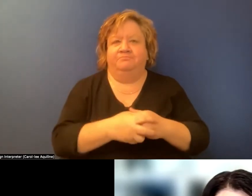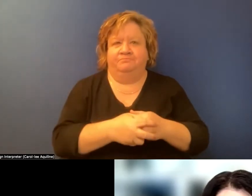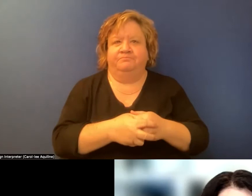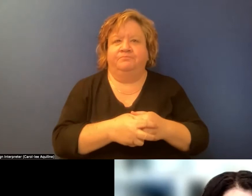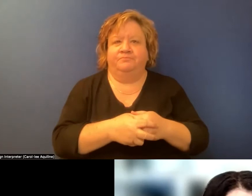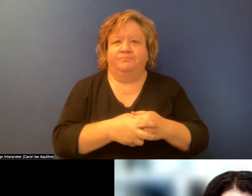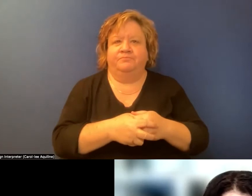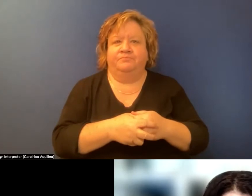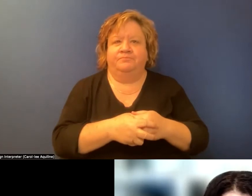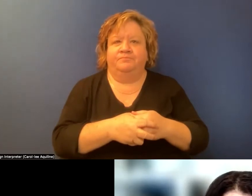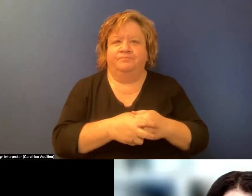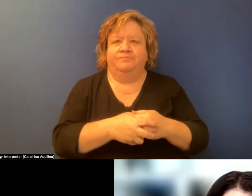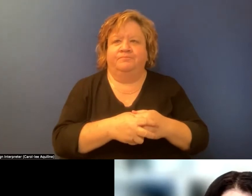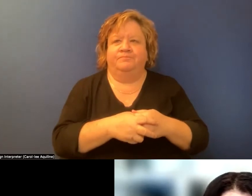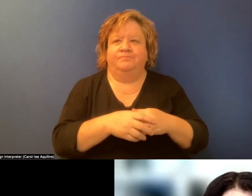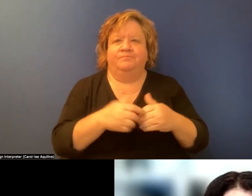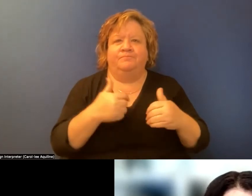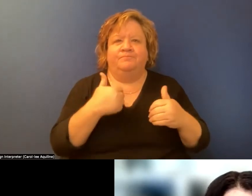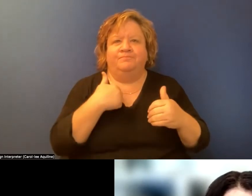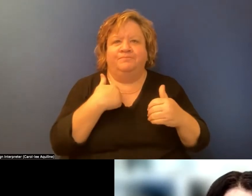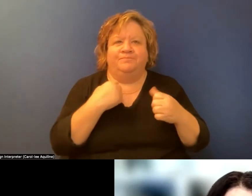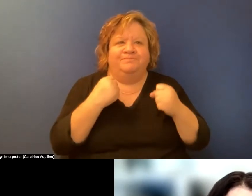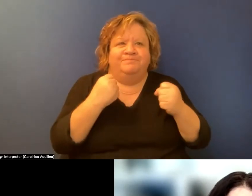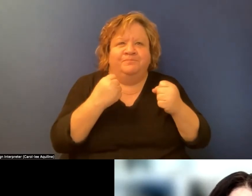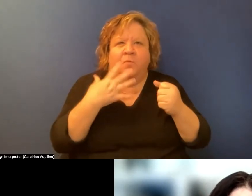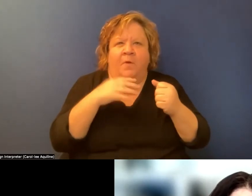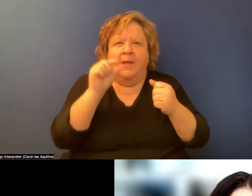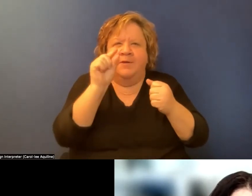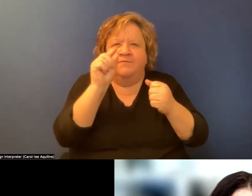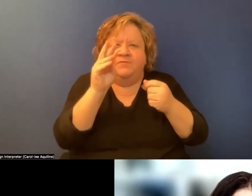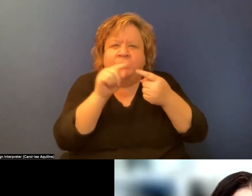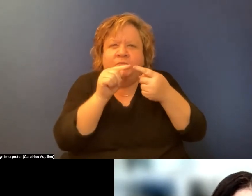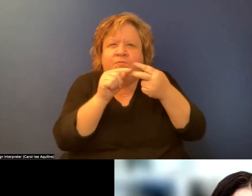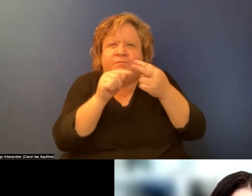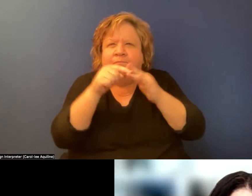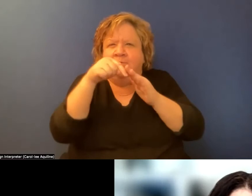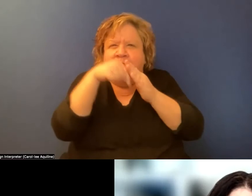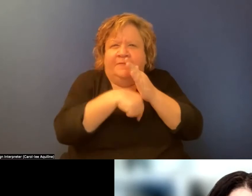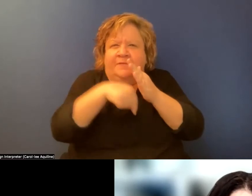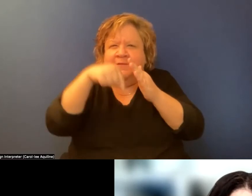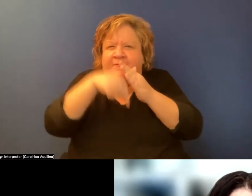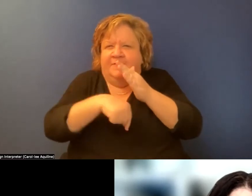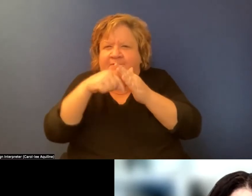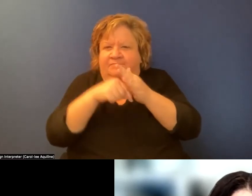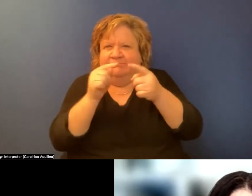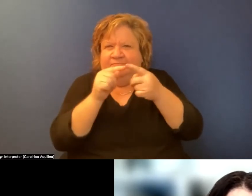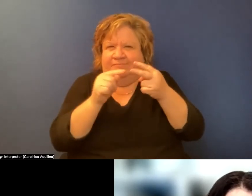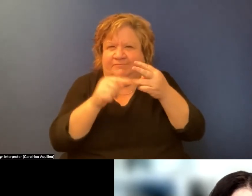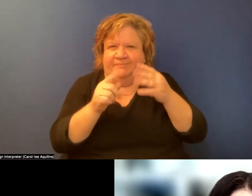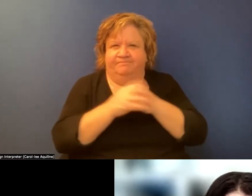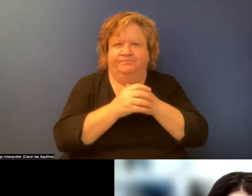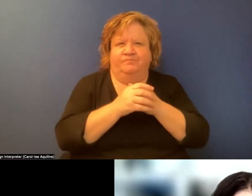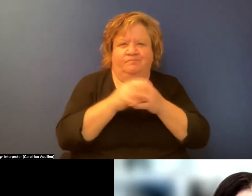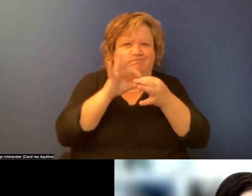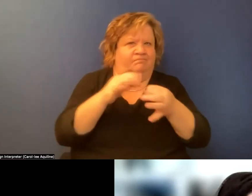on a few key initiatives that I mentioned in my opening. So Canada has committed funding for projects that address